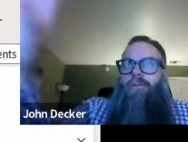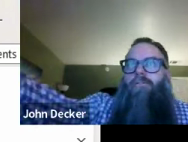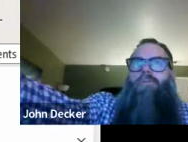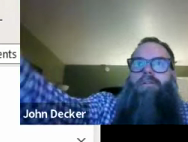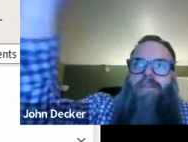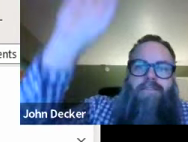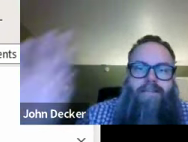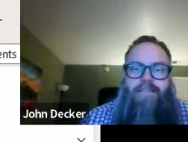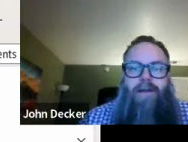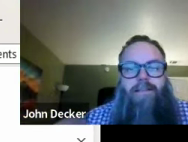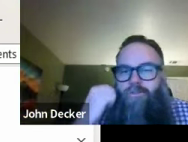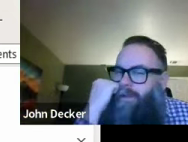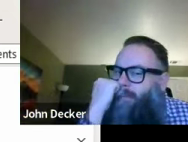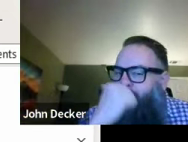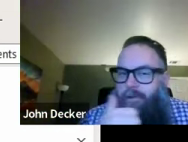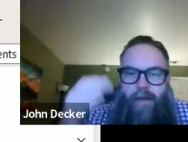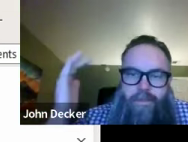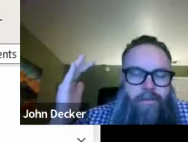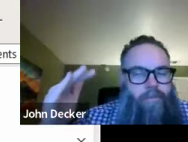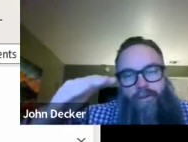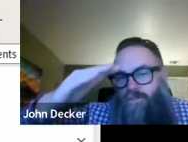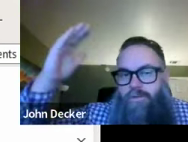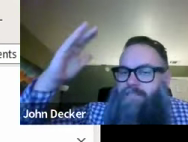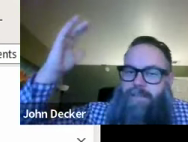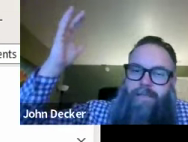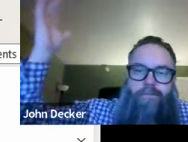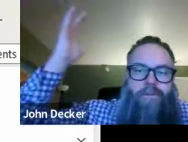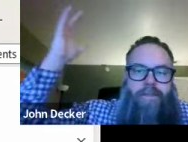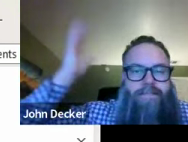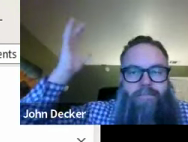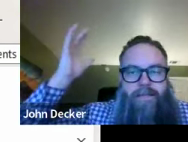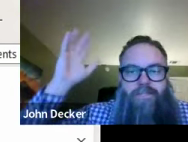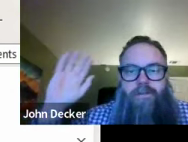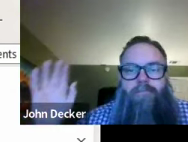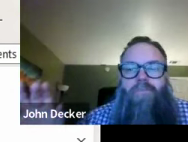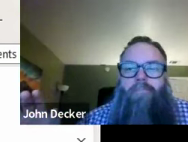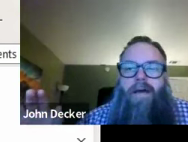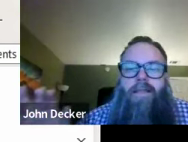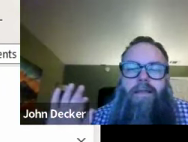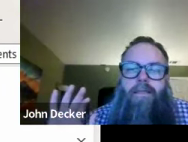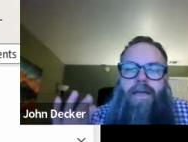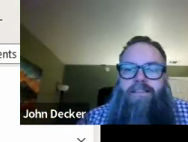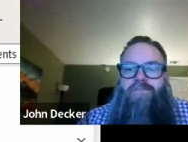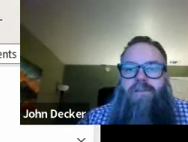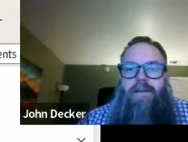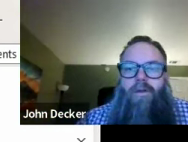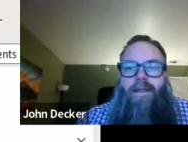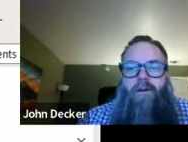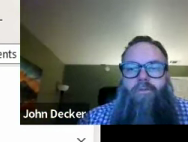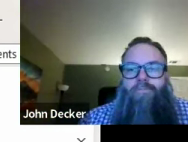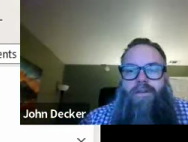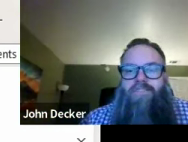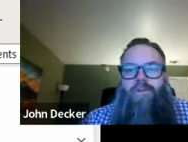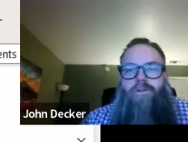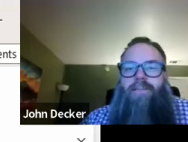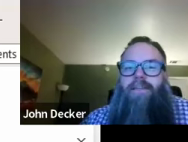have another one of these excess mileage. So it may not be every month. Maybe you're just going slightly over the excess mileage. But that is